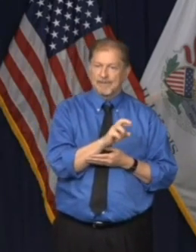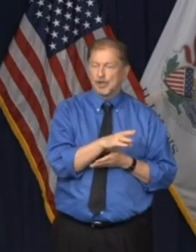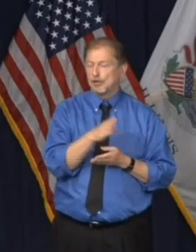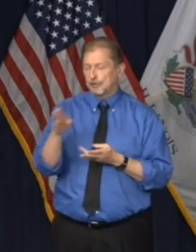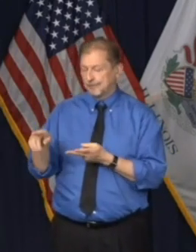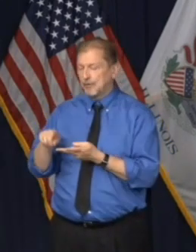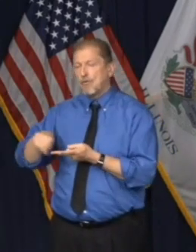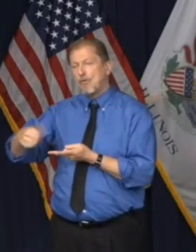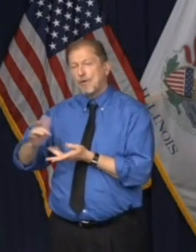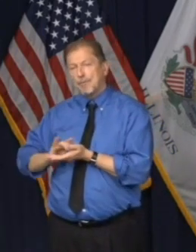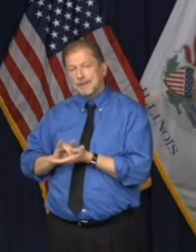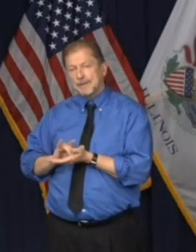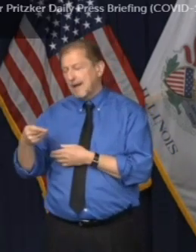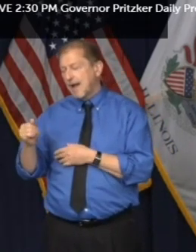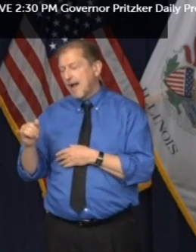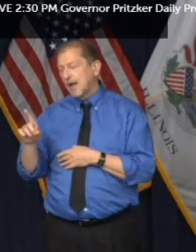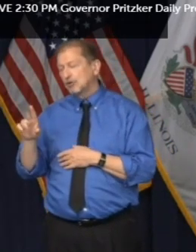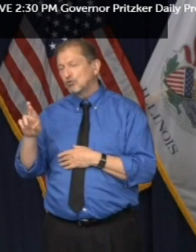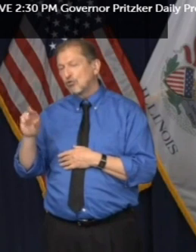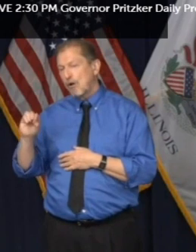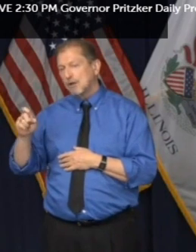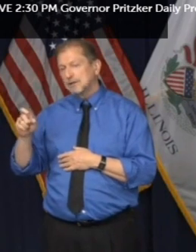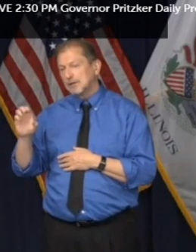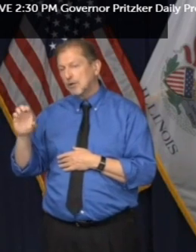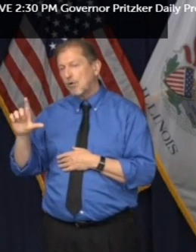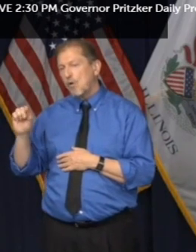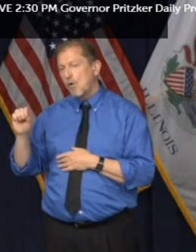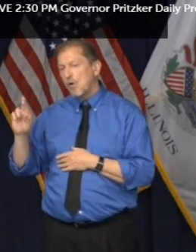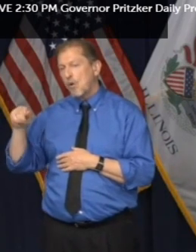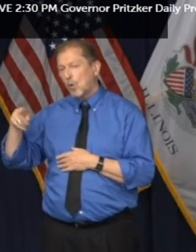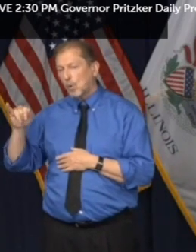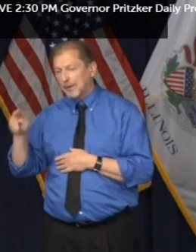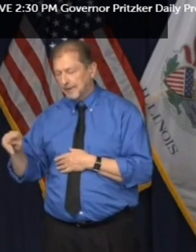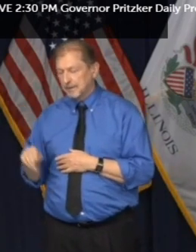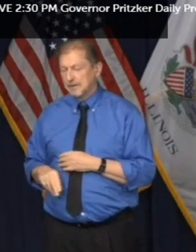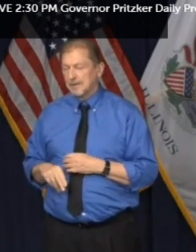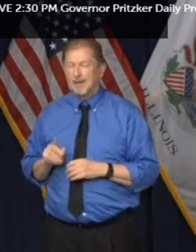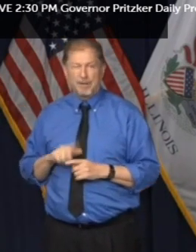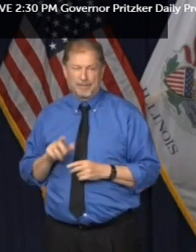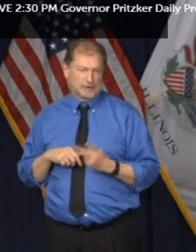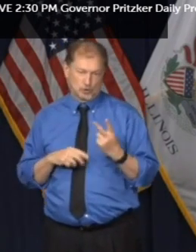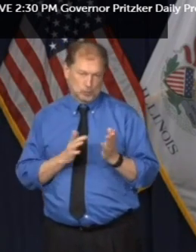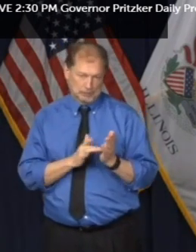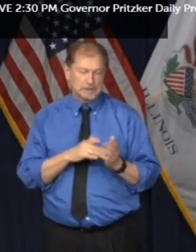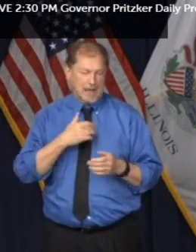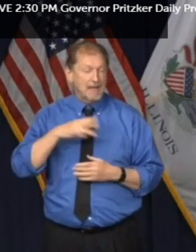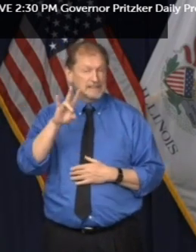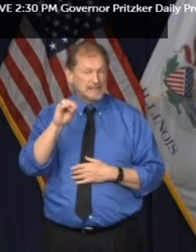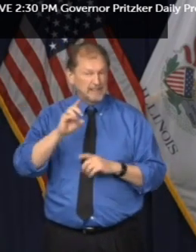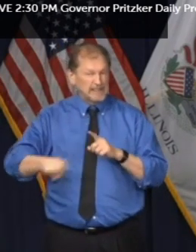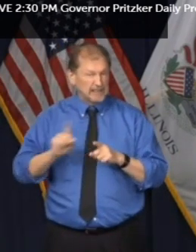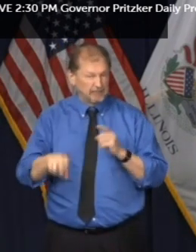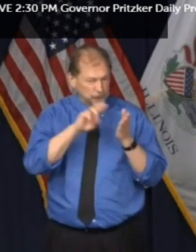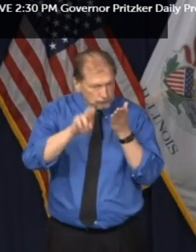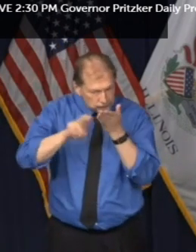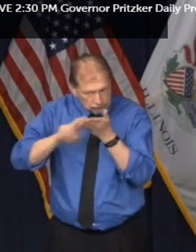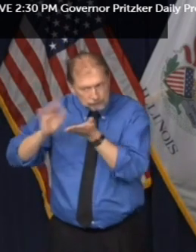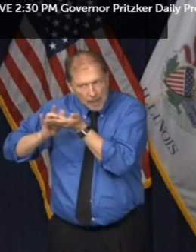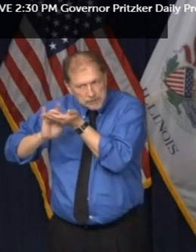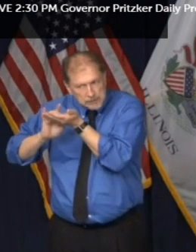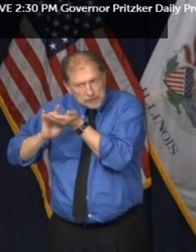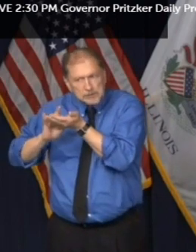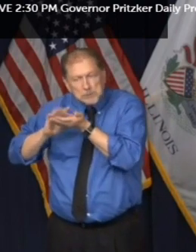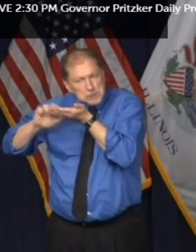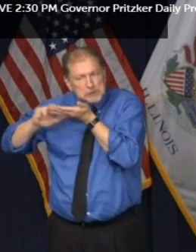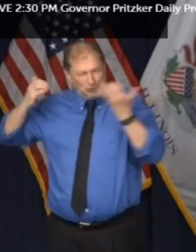hydroxychloroquine, and those are just 2 of 70 treatments and therapies that are that are